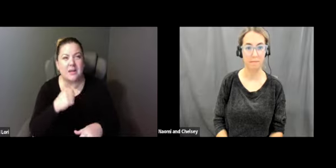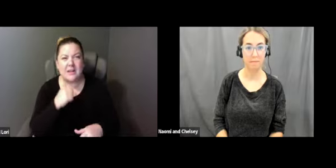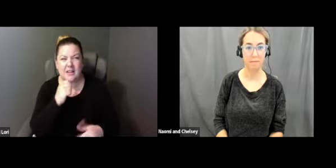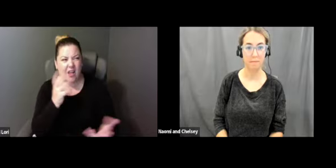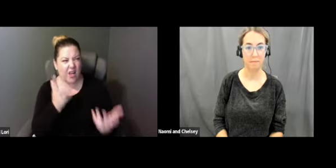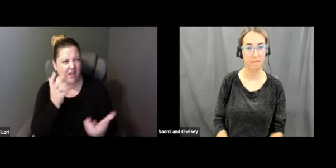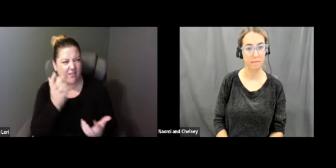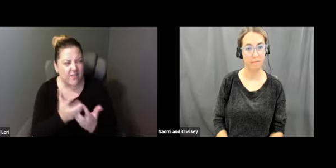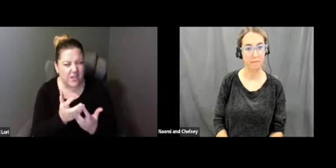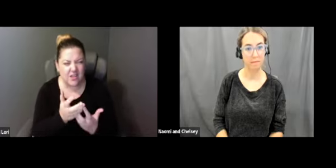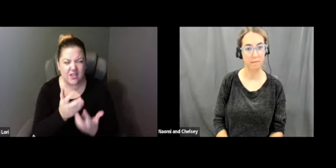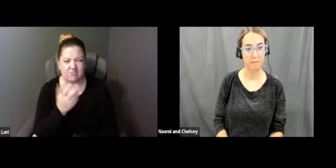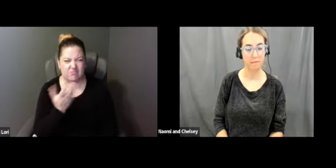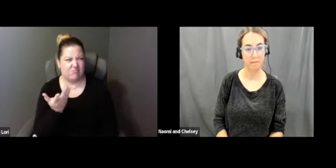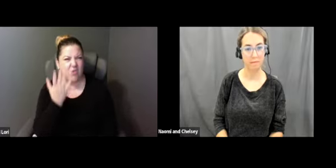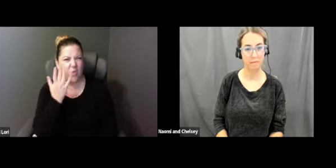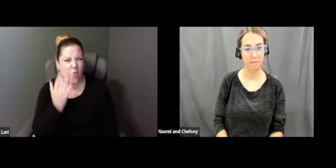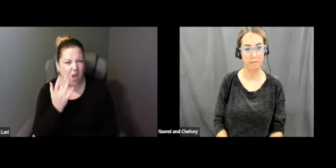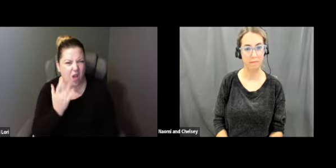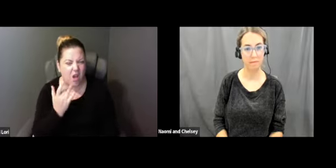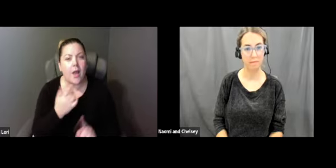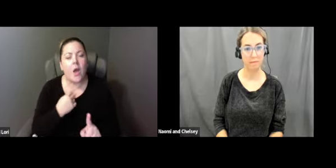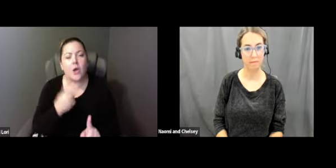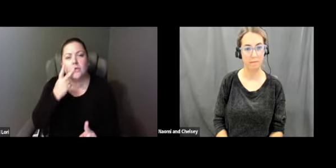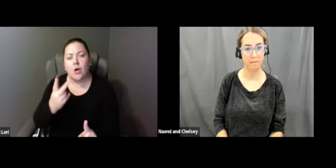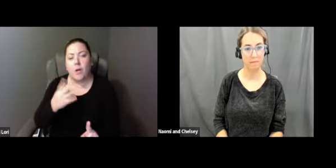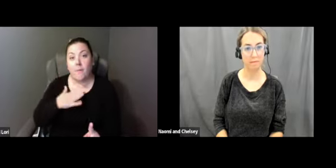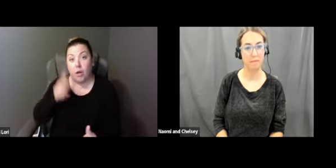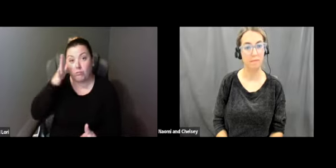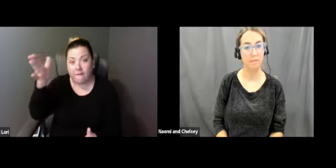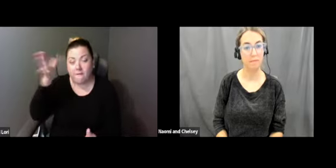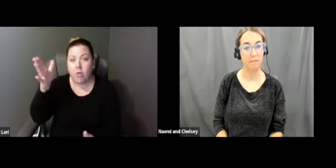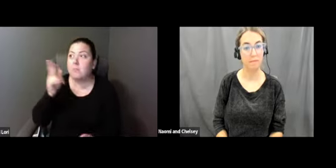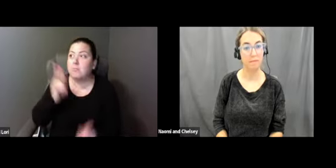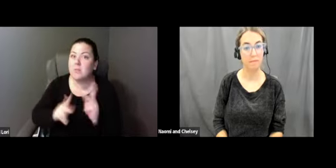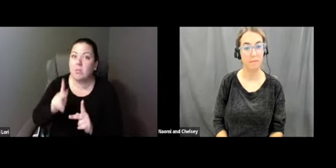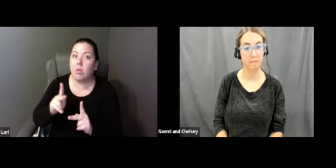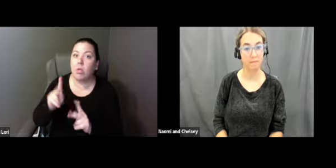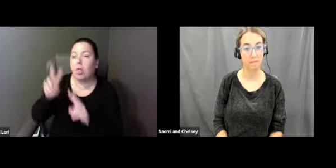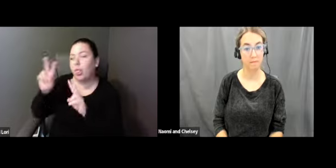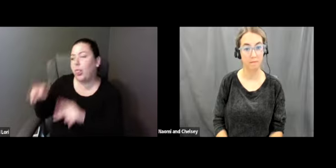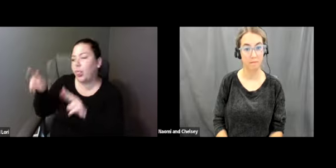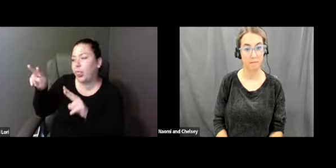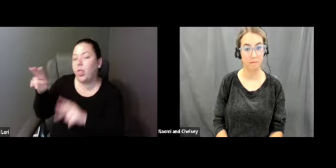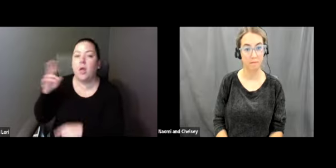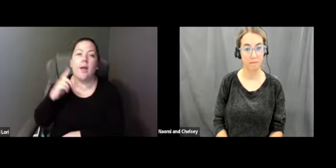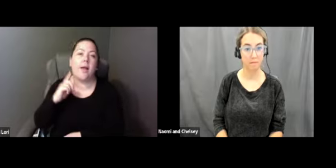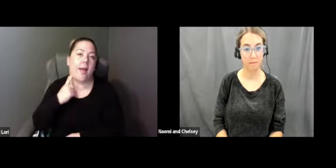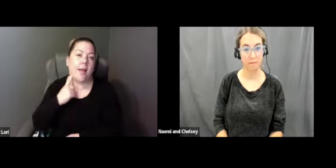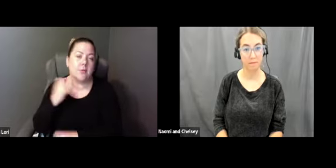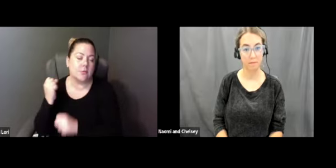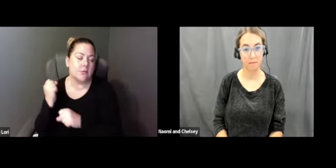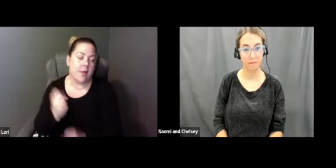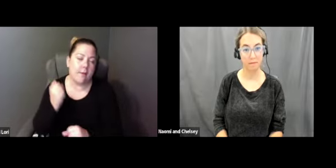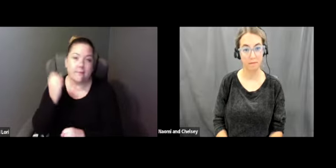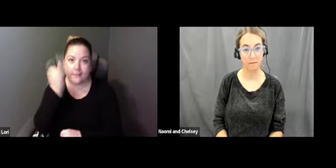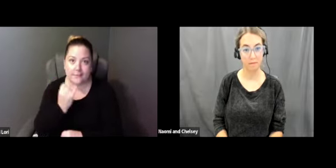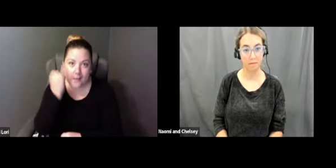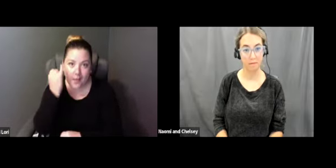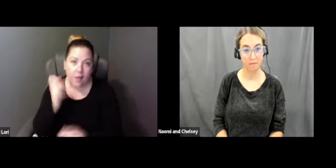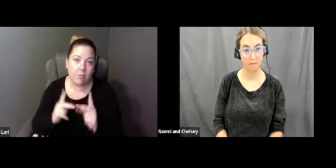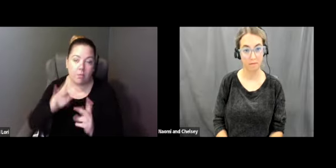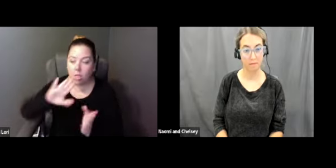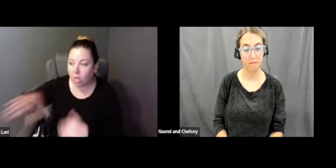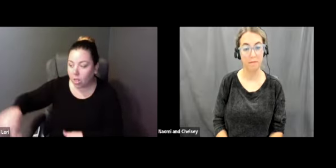example, was ridiculed and made fun of because he had a heavy Italian accent. And I could see my parents being ignored